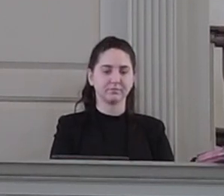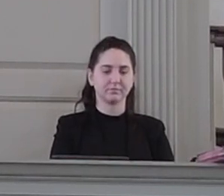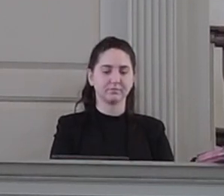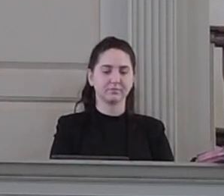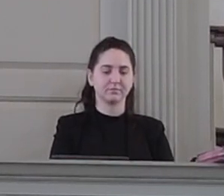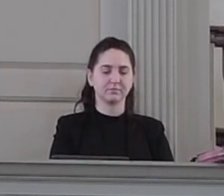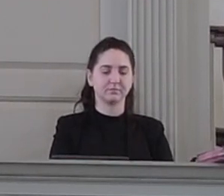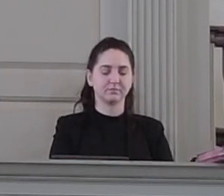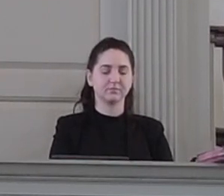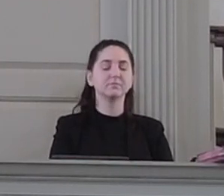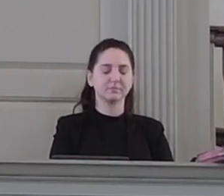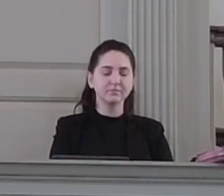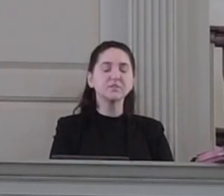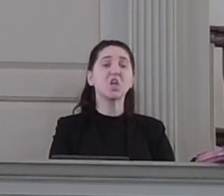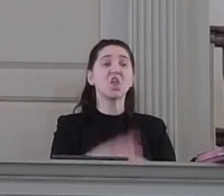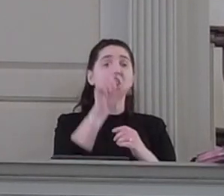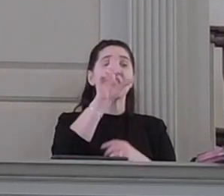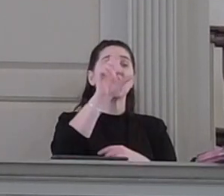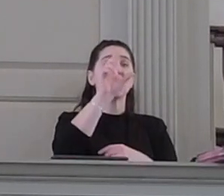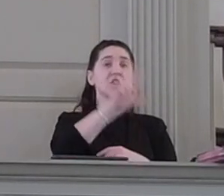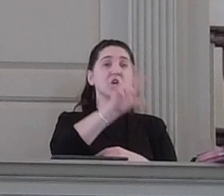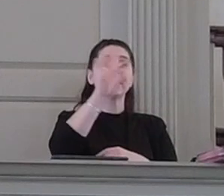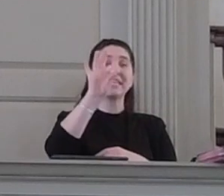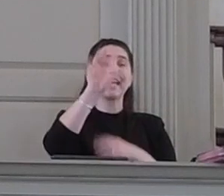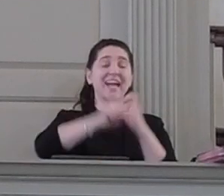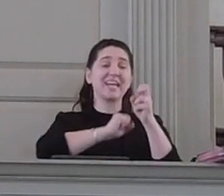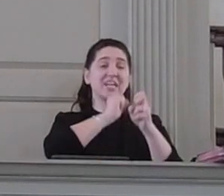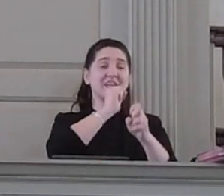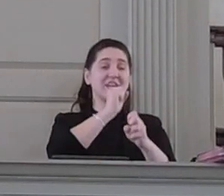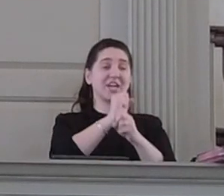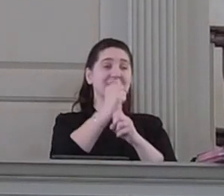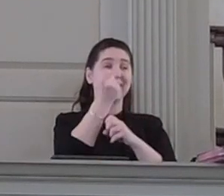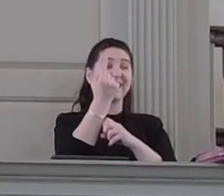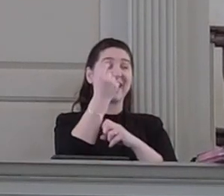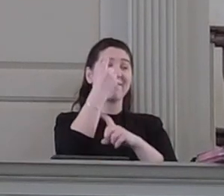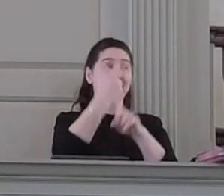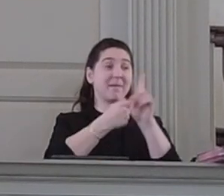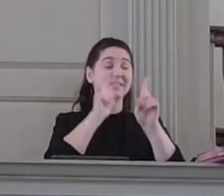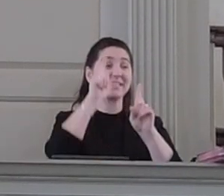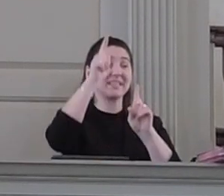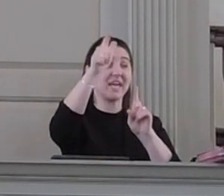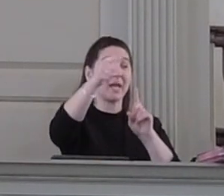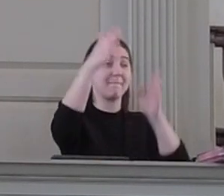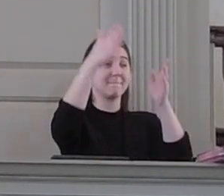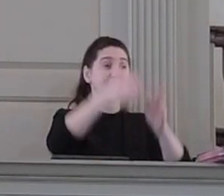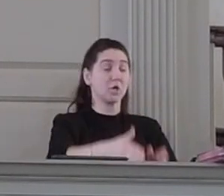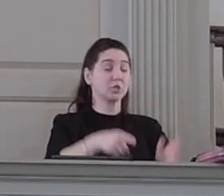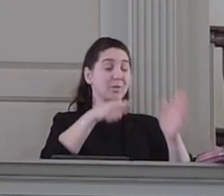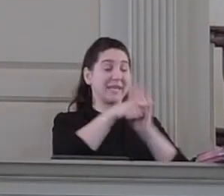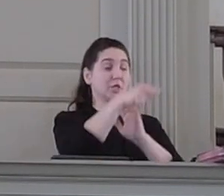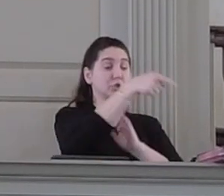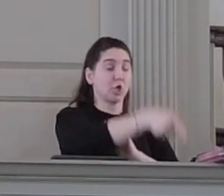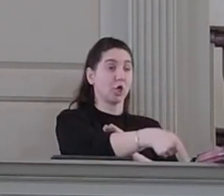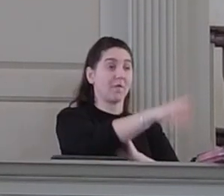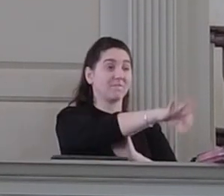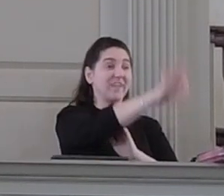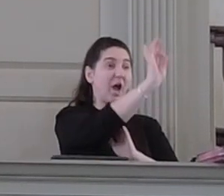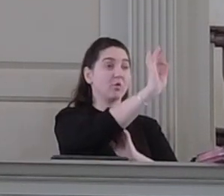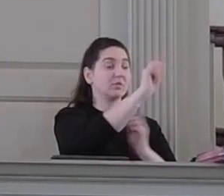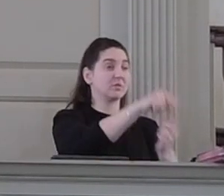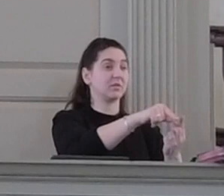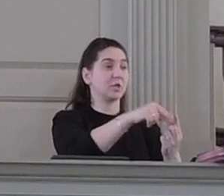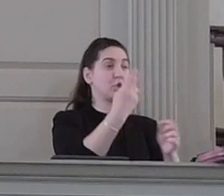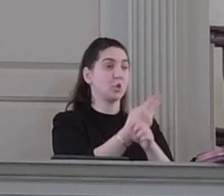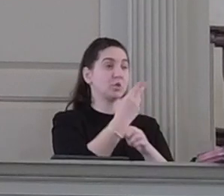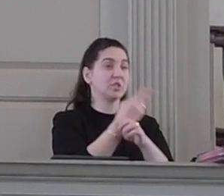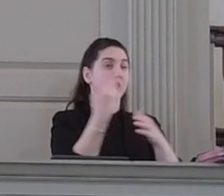39 years and 11 months after she was killed, the person who killed her was found using